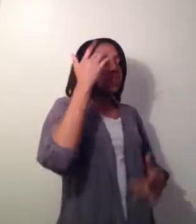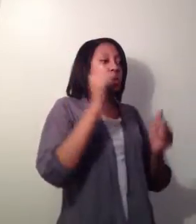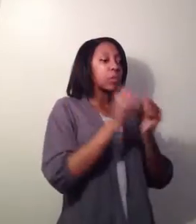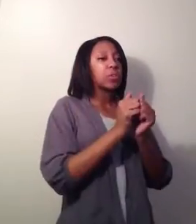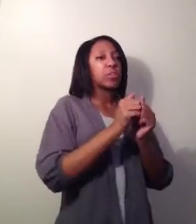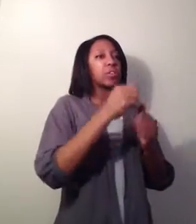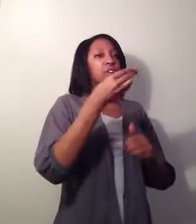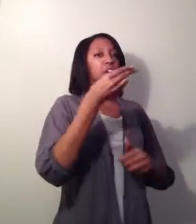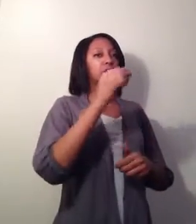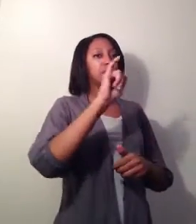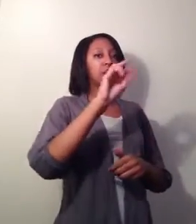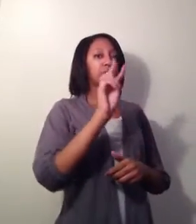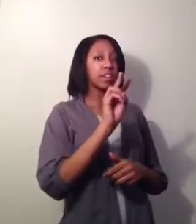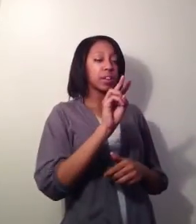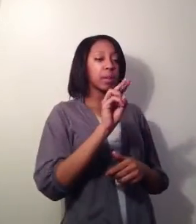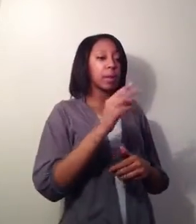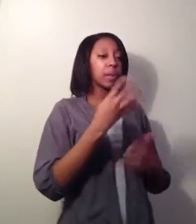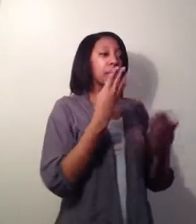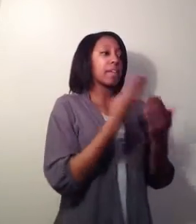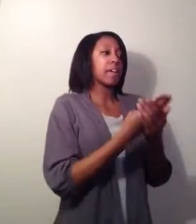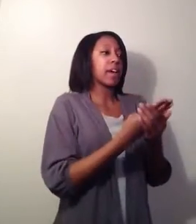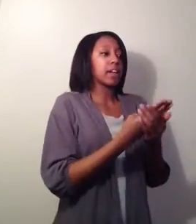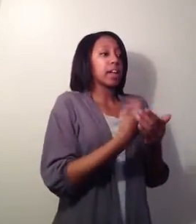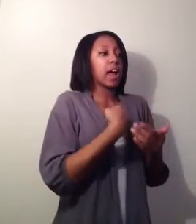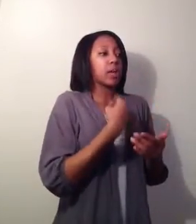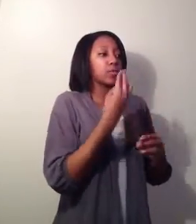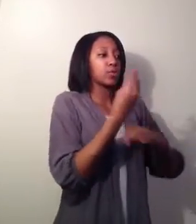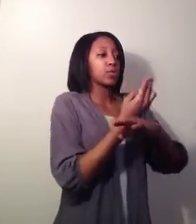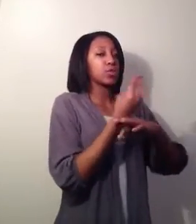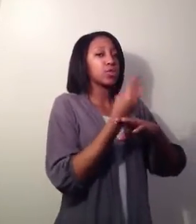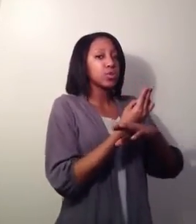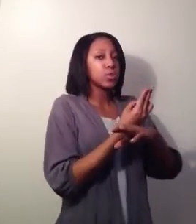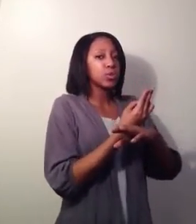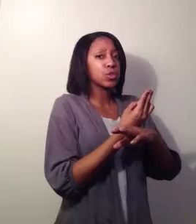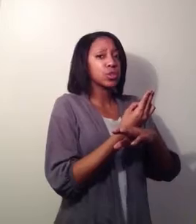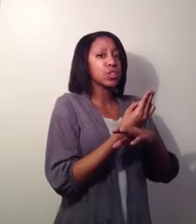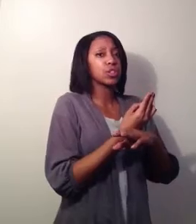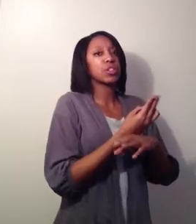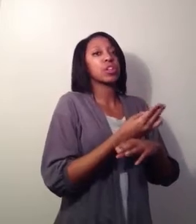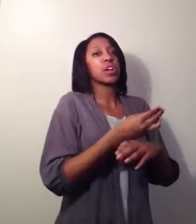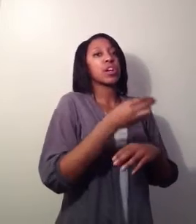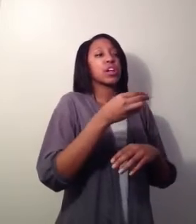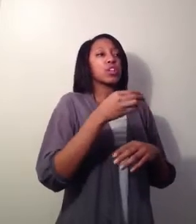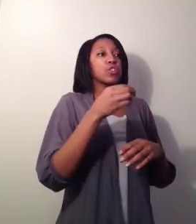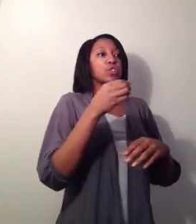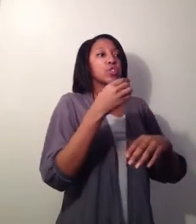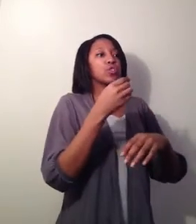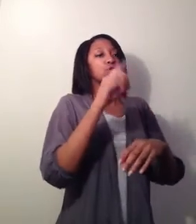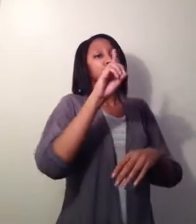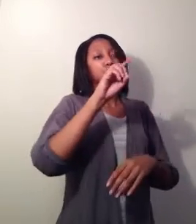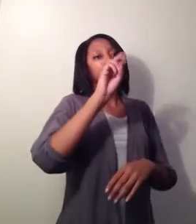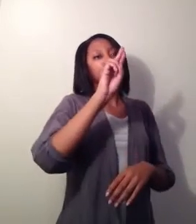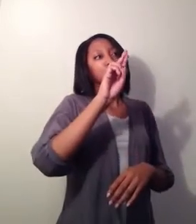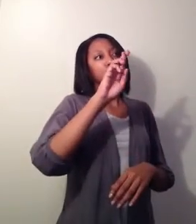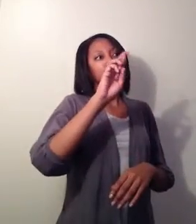using heroin and cocaine intravenously and sharing needles is more probable than